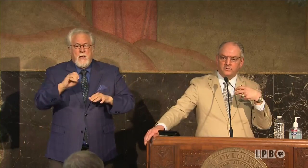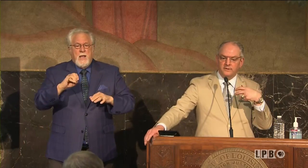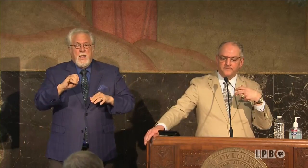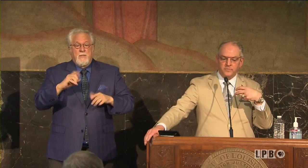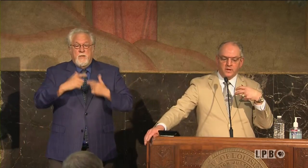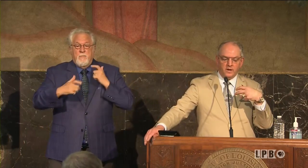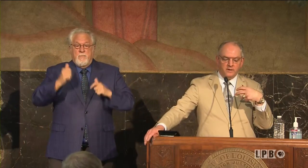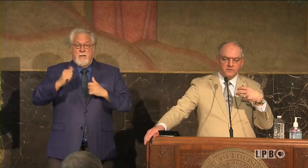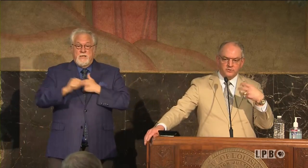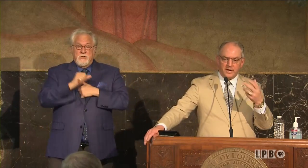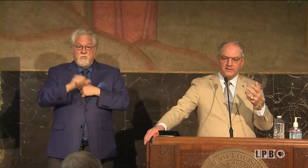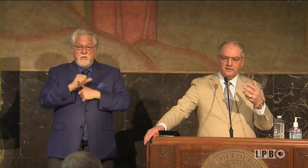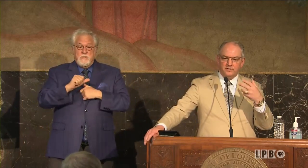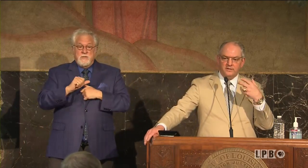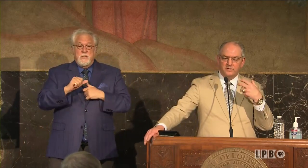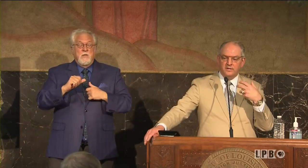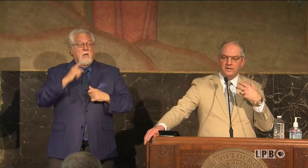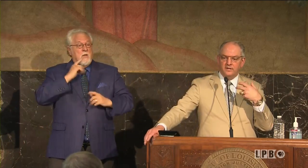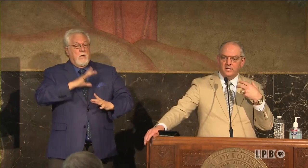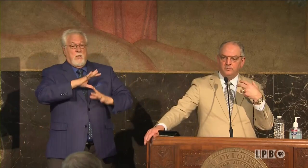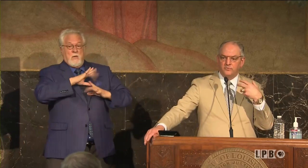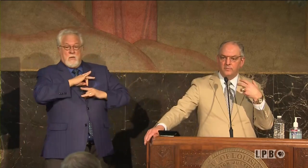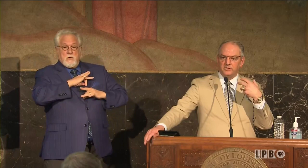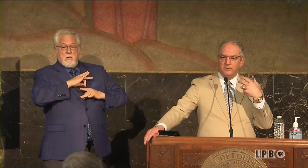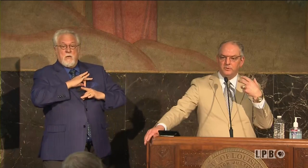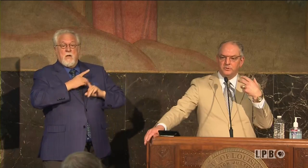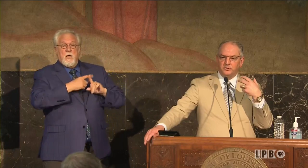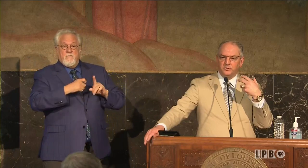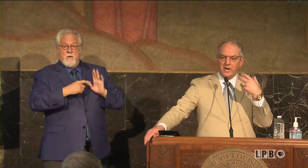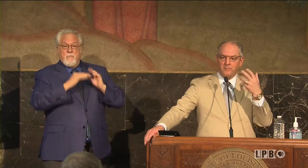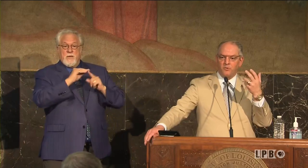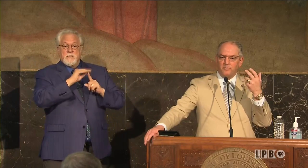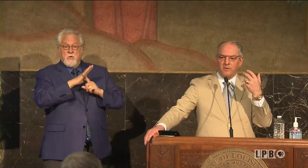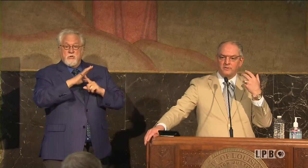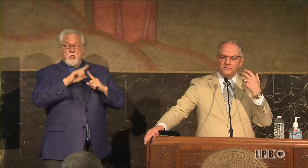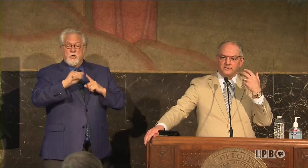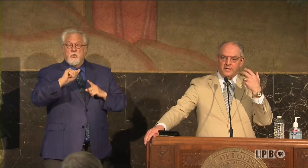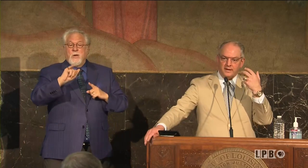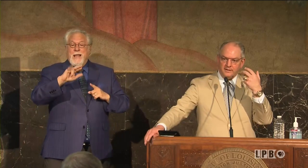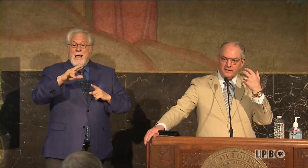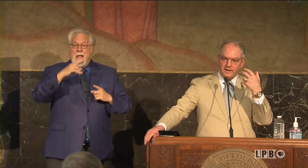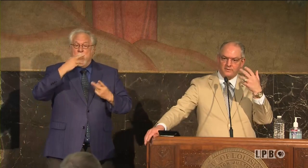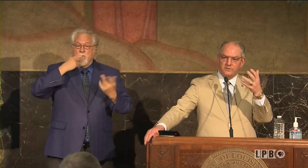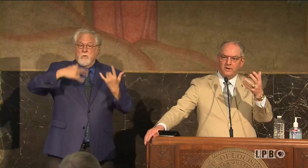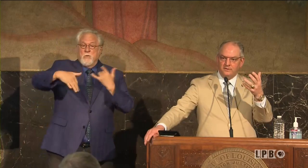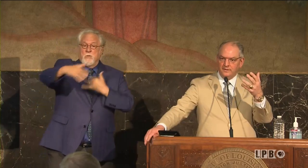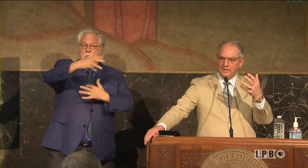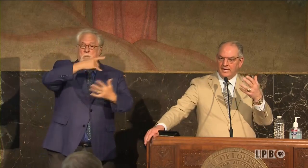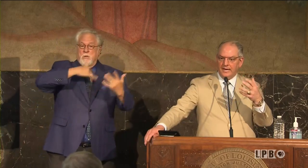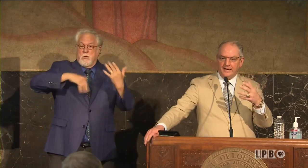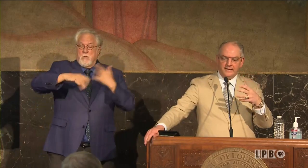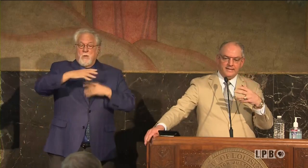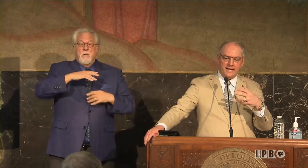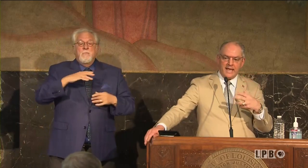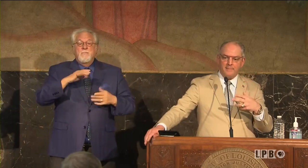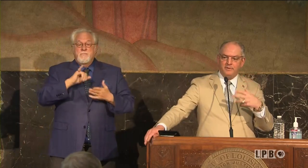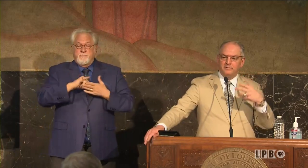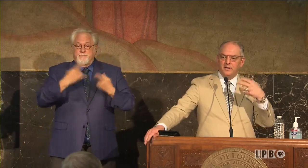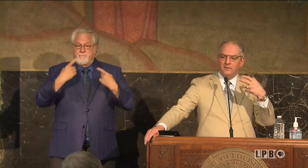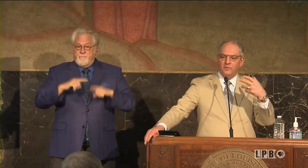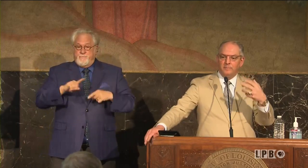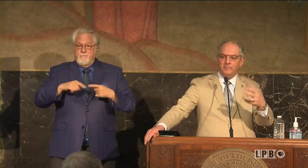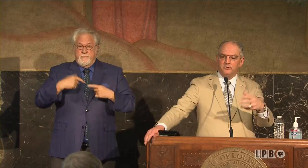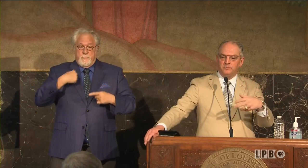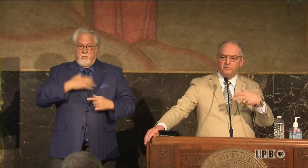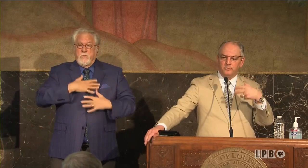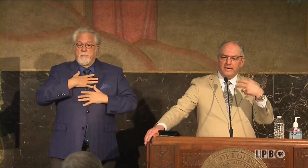risk of contracting disease comes from exposure to airborne particles, the aerosol that happens